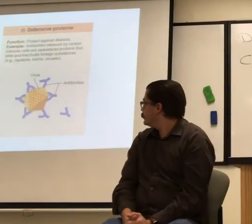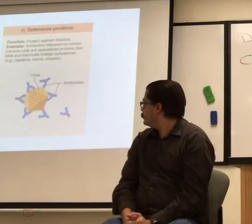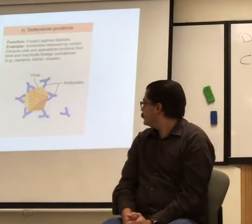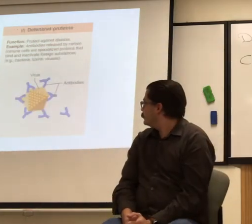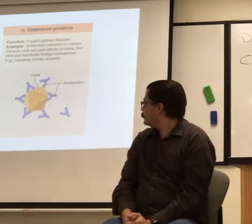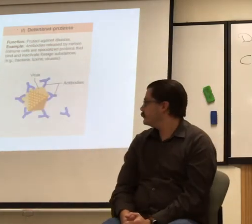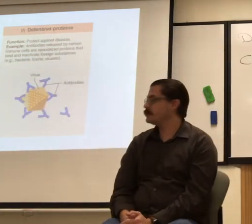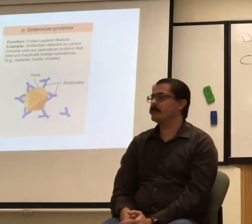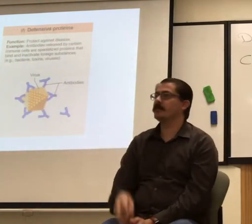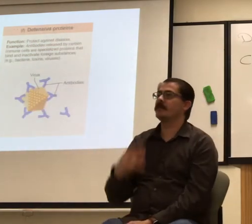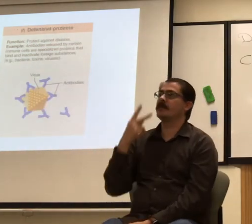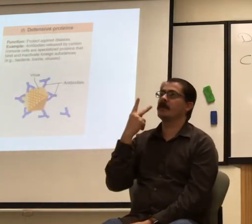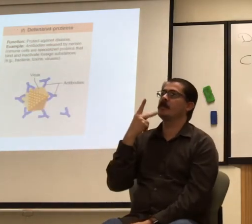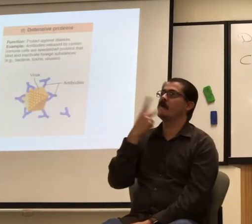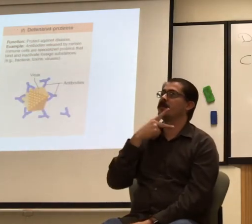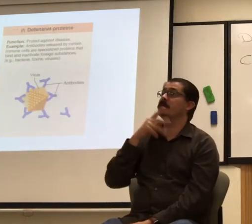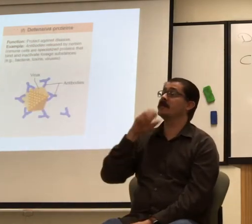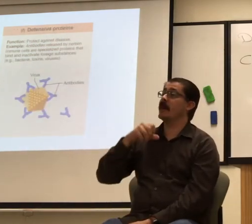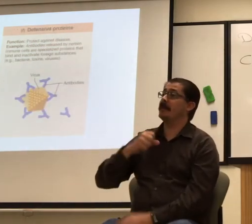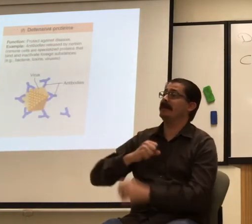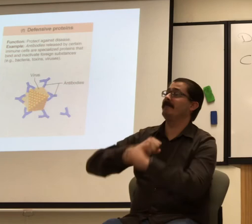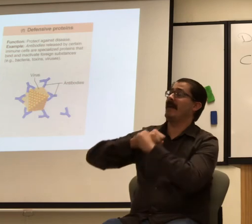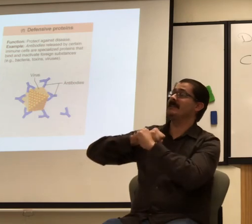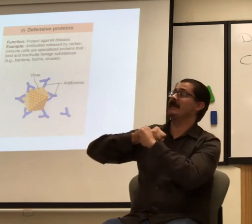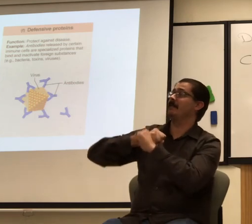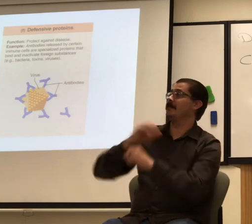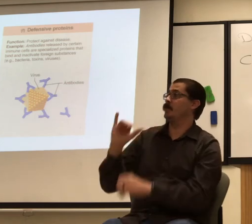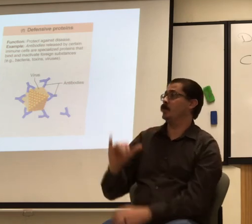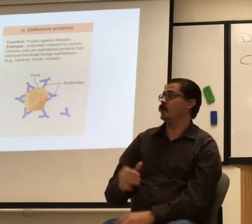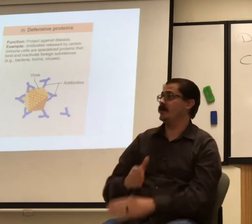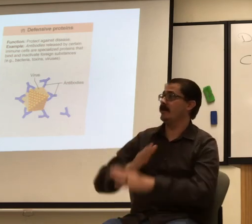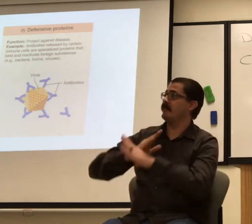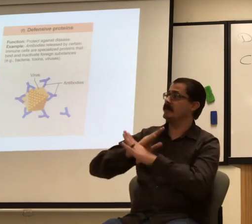Proteins can be defensive,